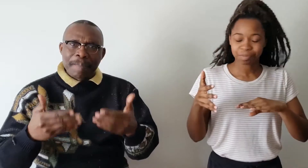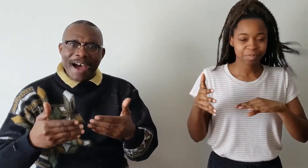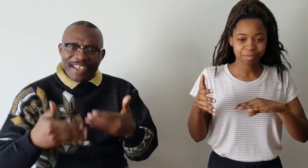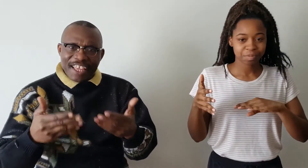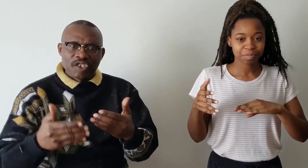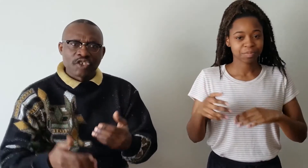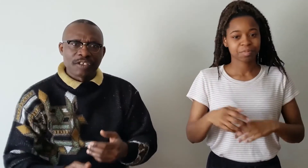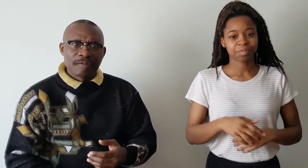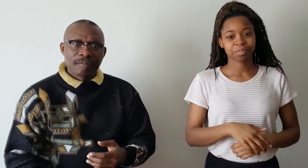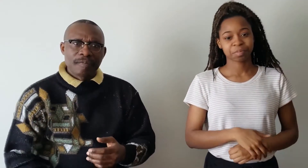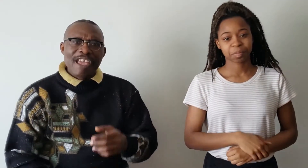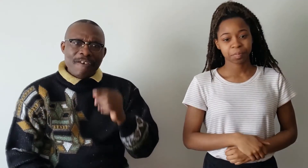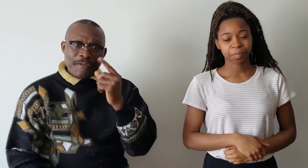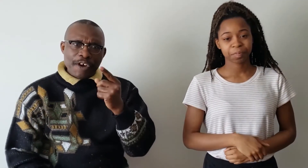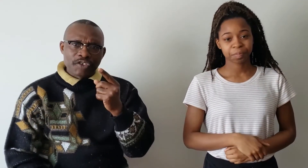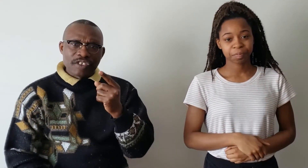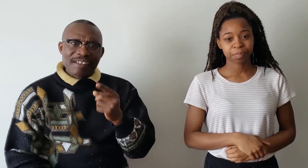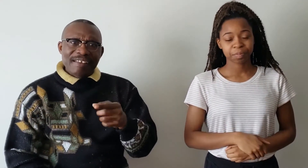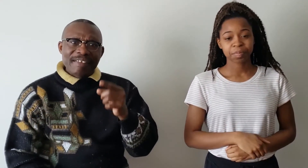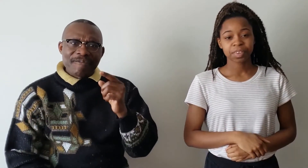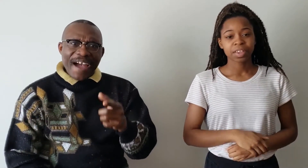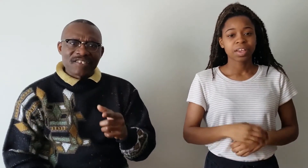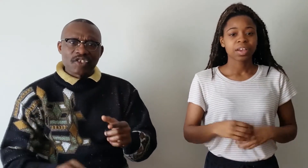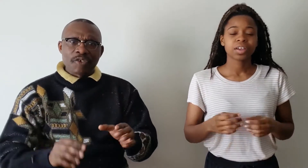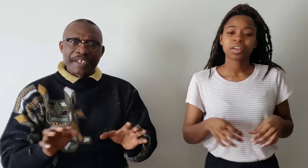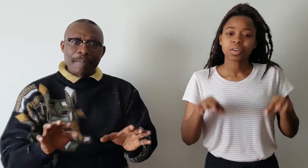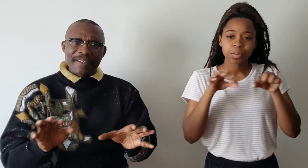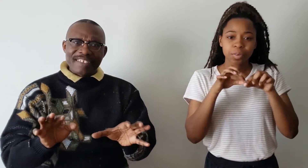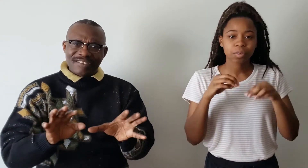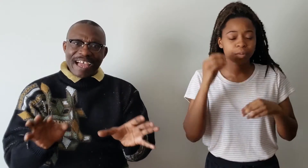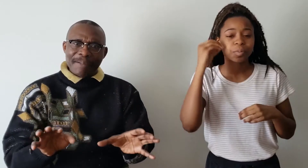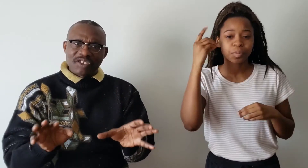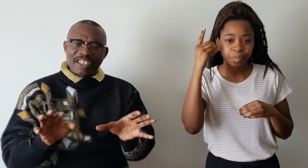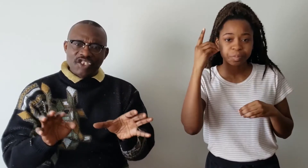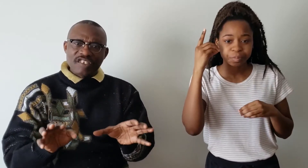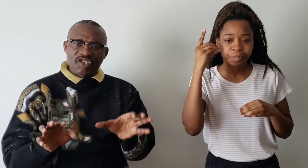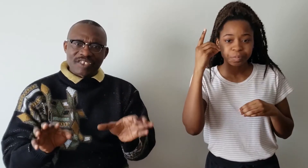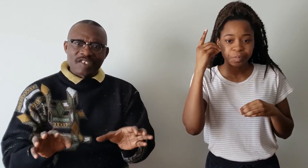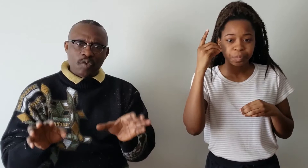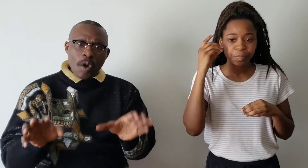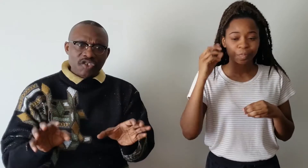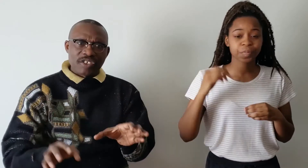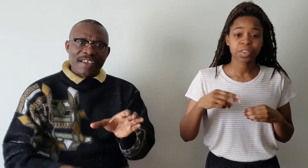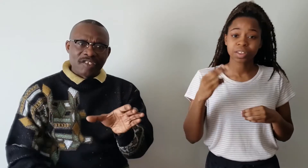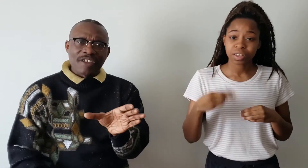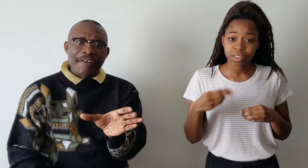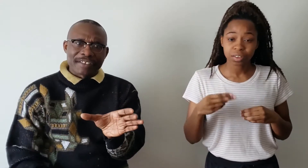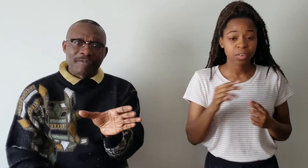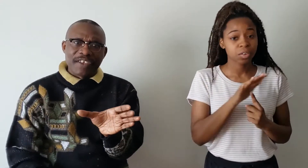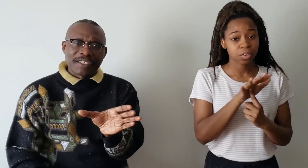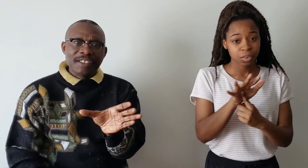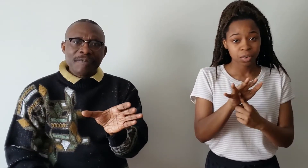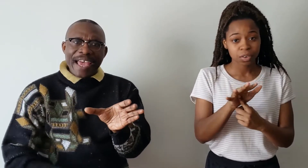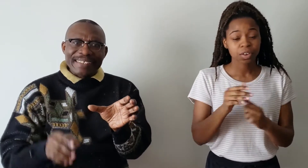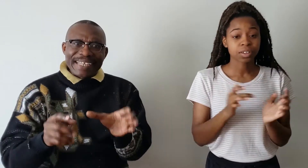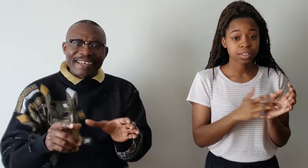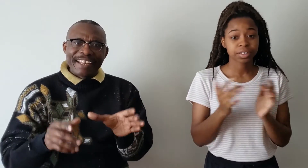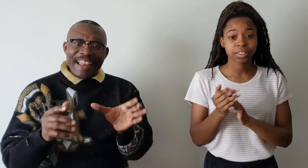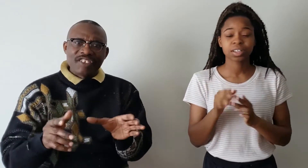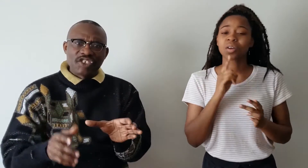by Easter. First, the facts already been established that Jesus Christ was a historical figure and not a legend